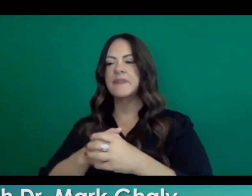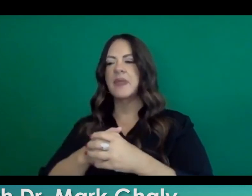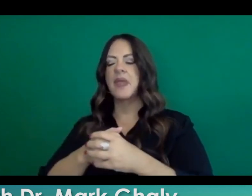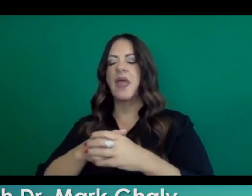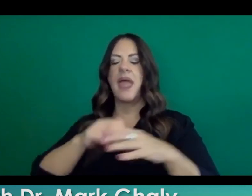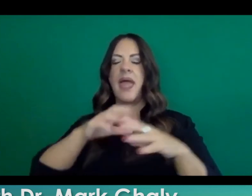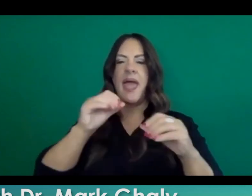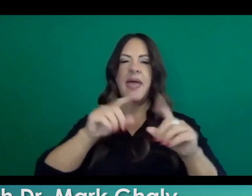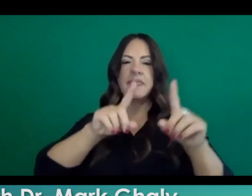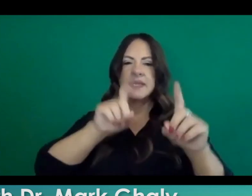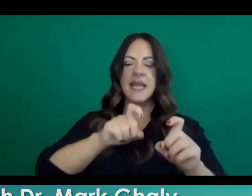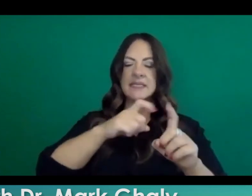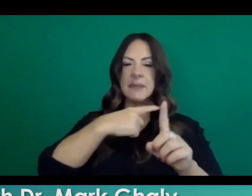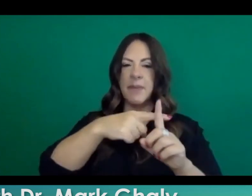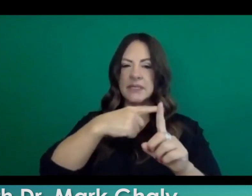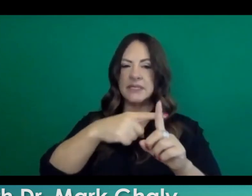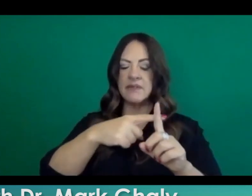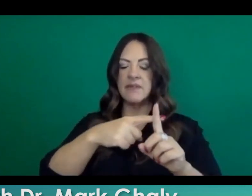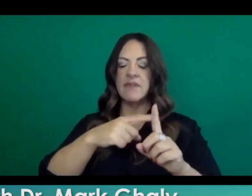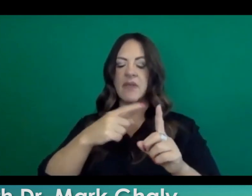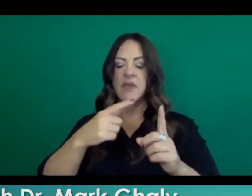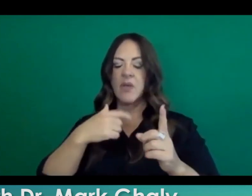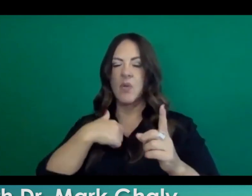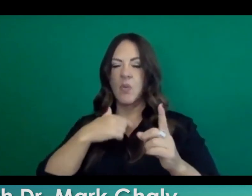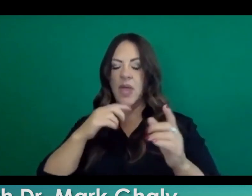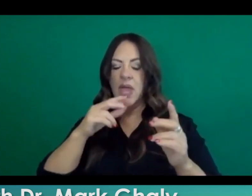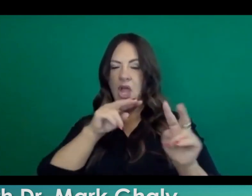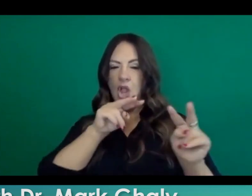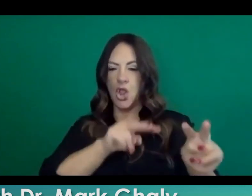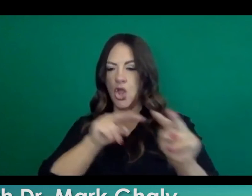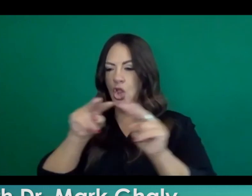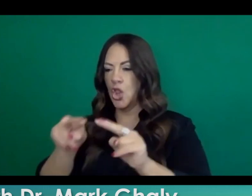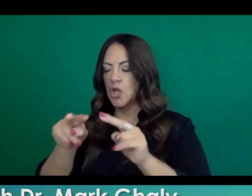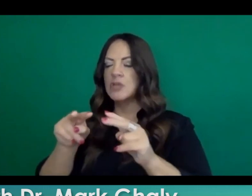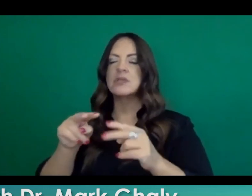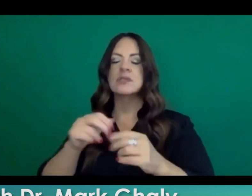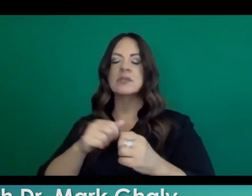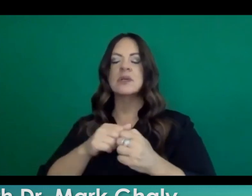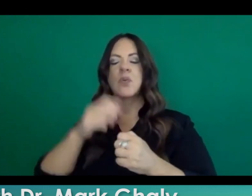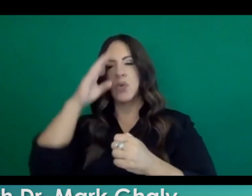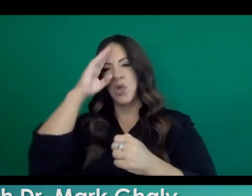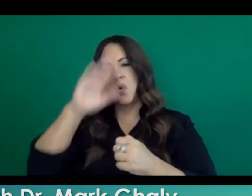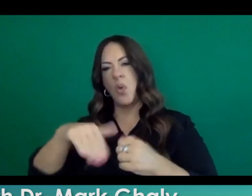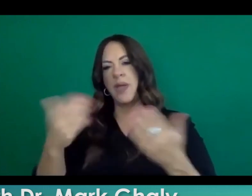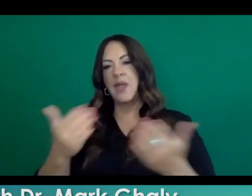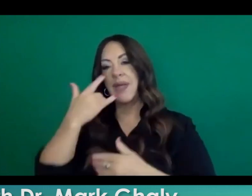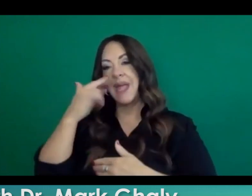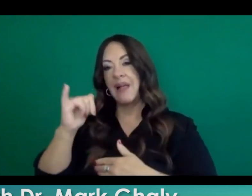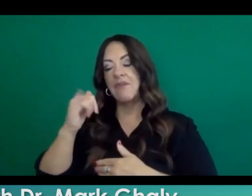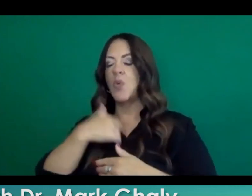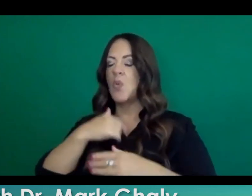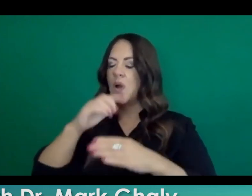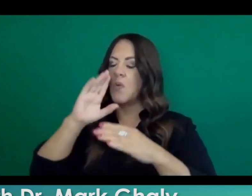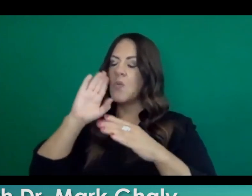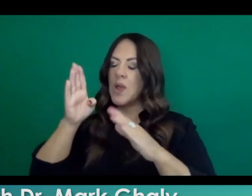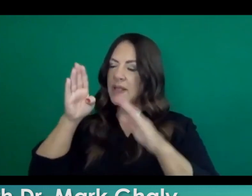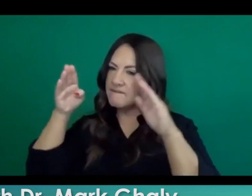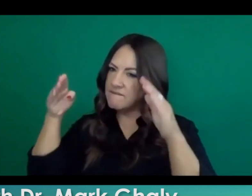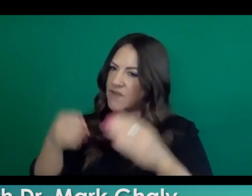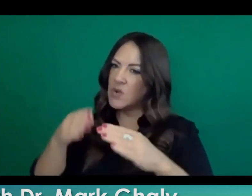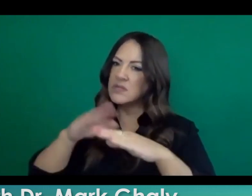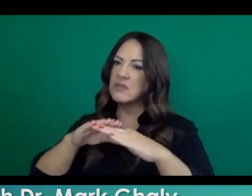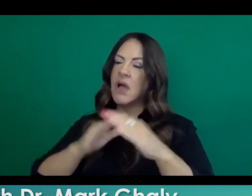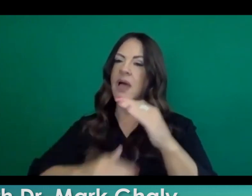the daily case rate. Because California is focused on equity, because so many